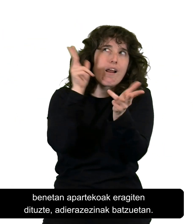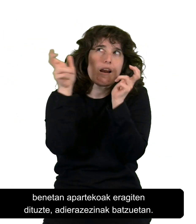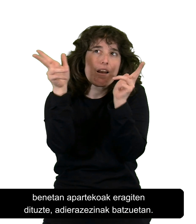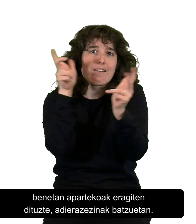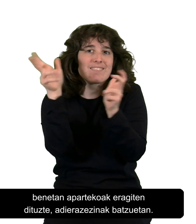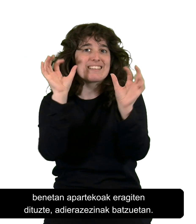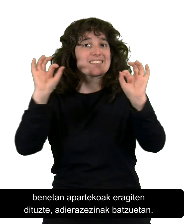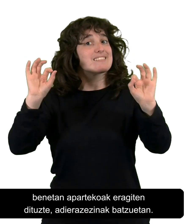dituzte.